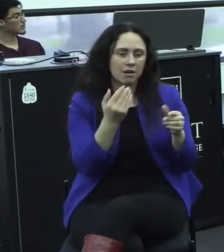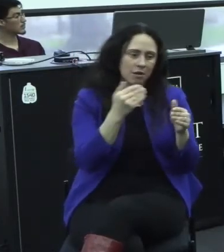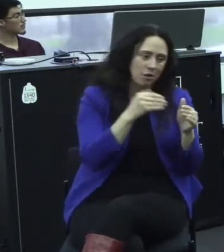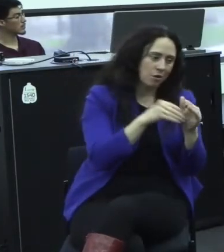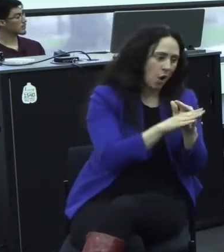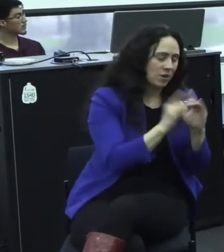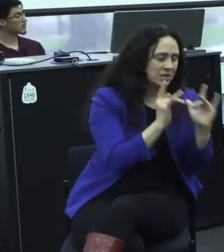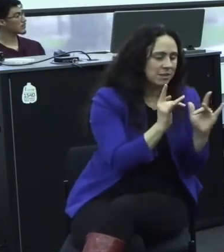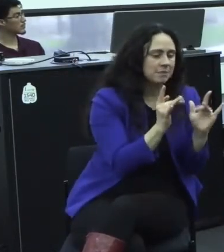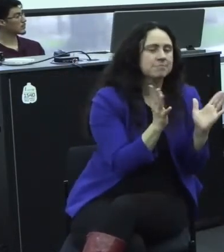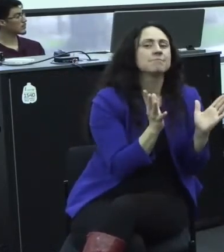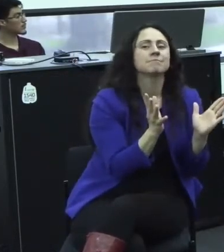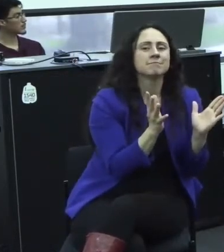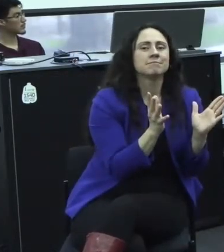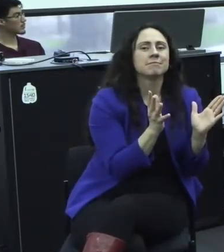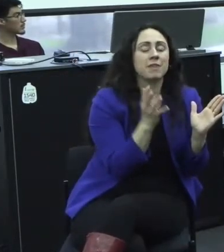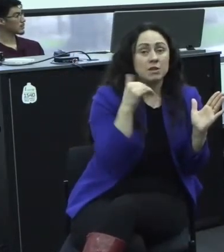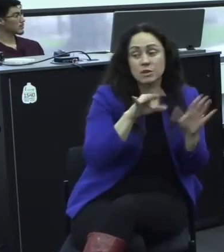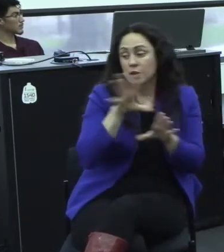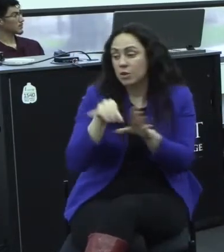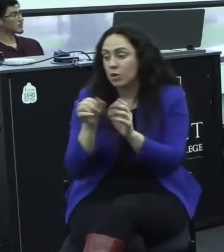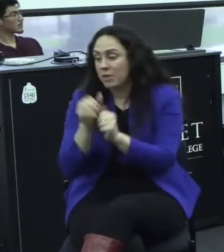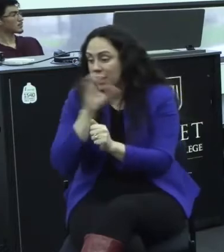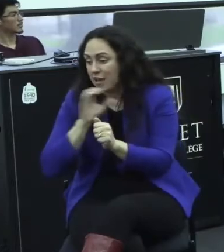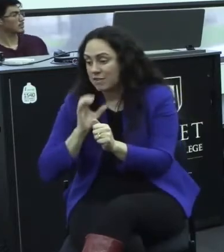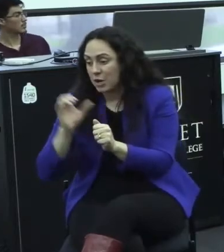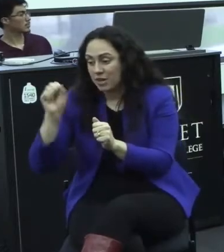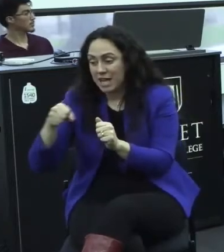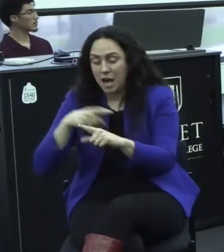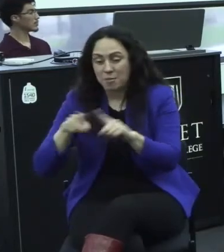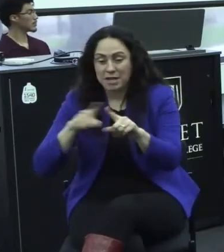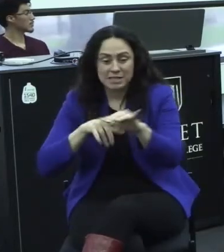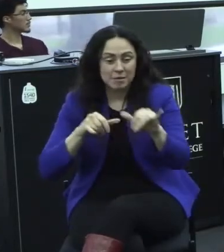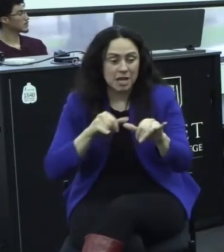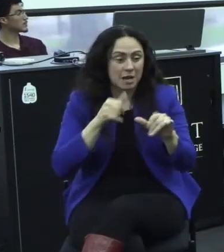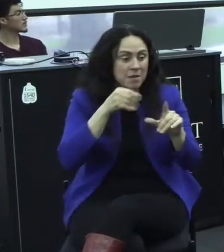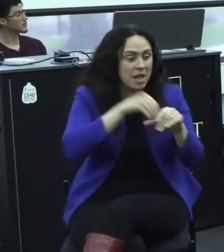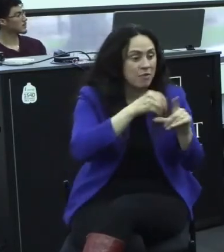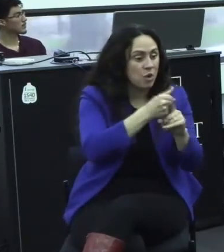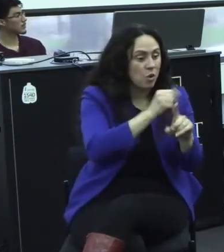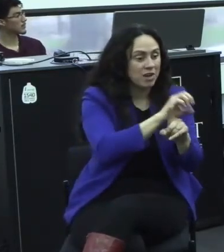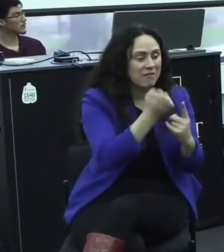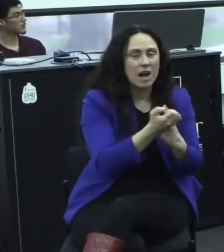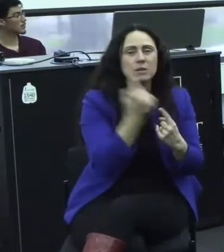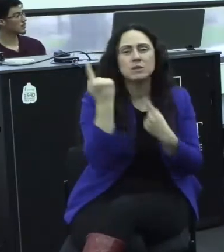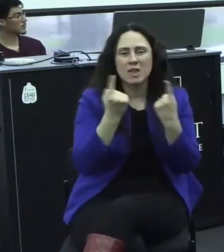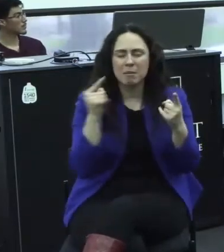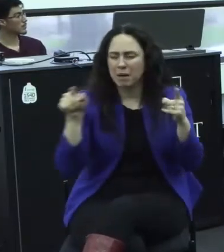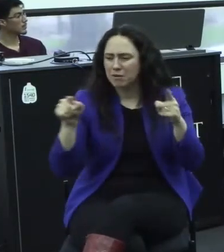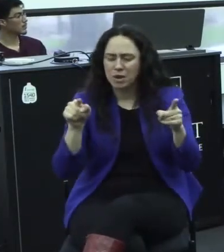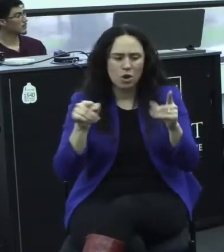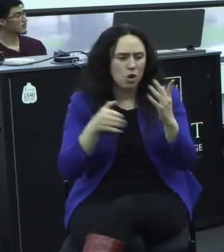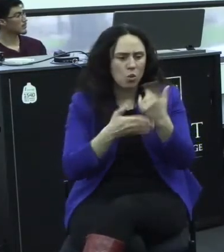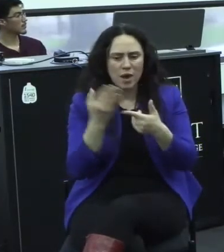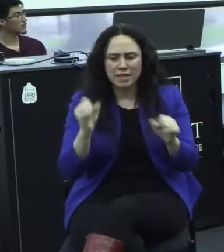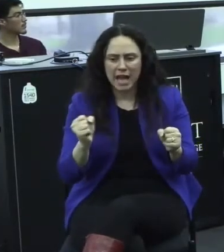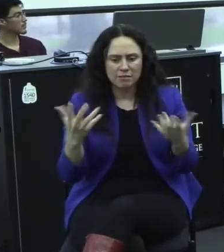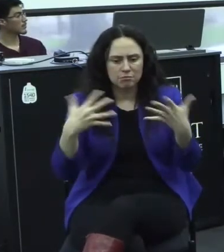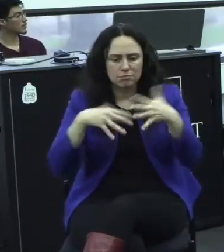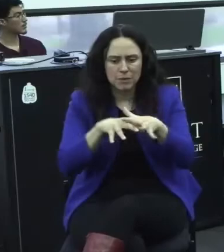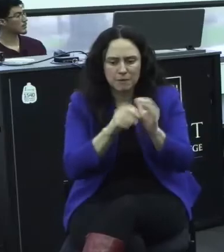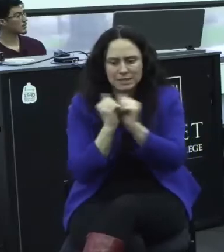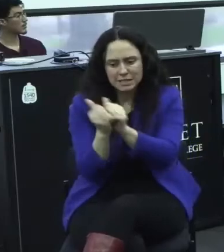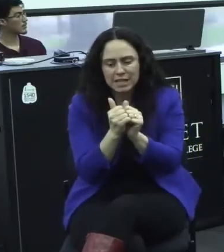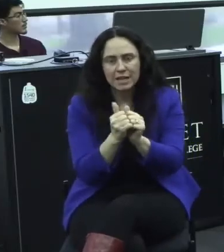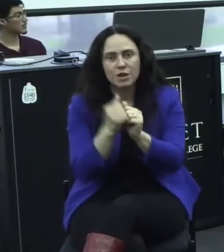these spaces. So they're still part of that cafeteria, but they're on their own environment. So it's thinking about what can overlap in order for everybody to have